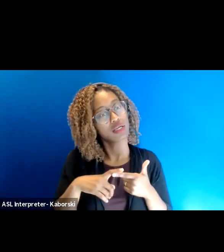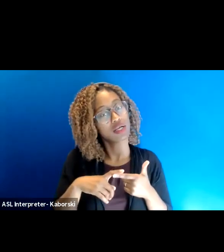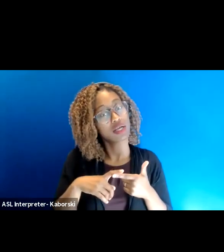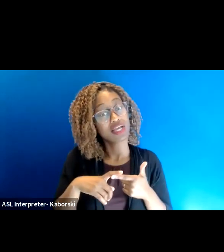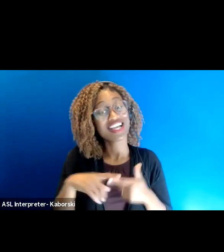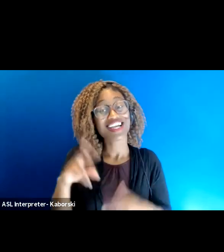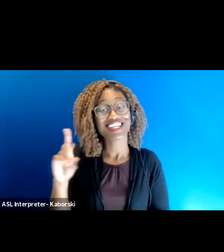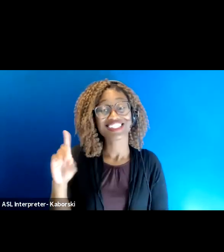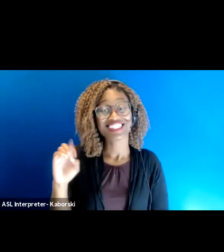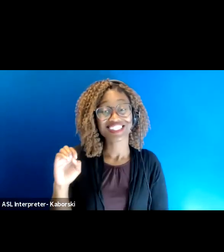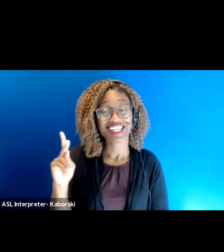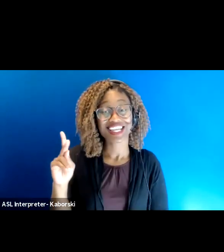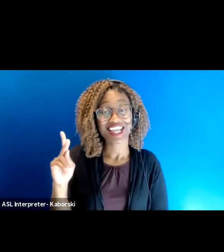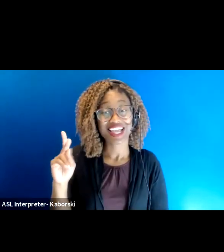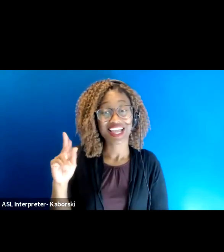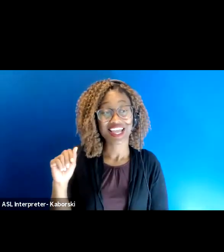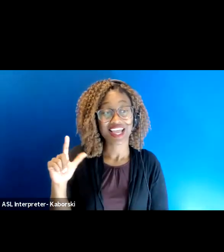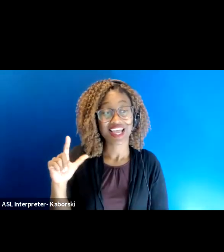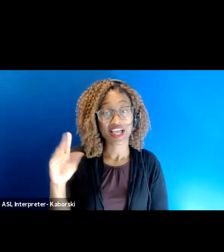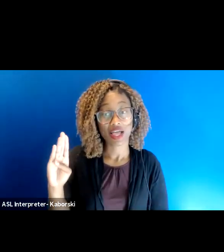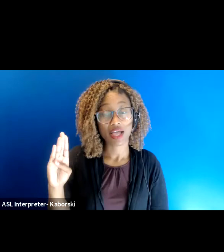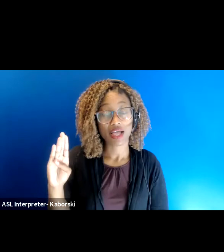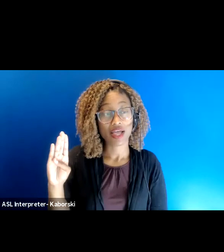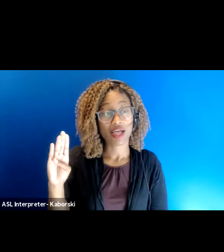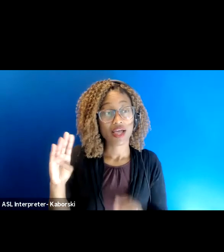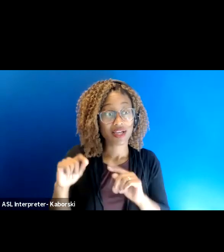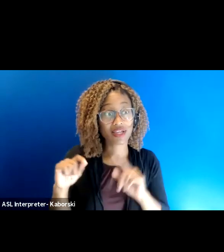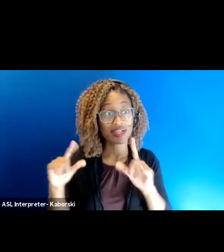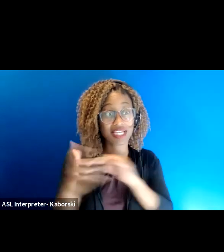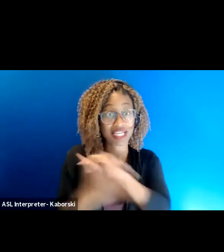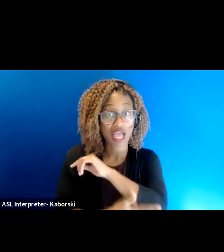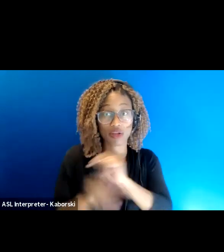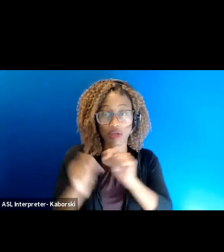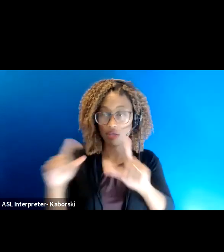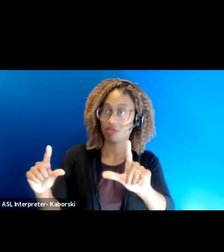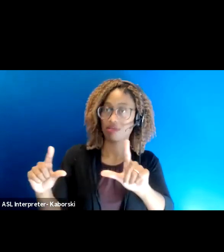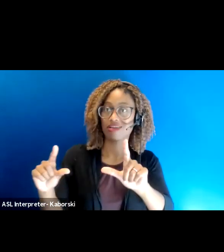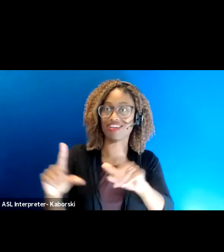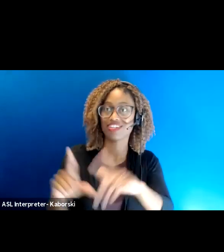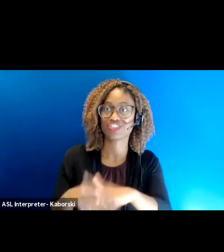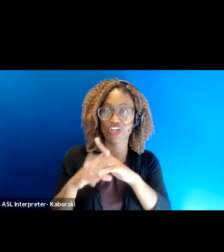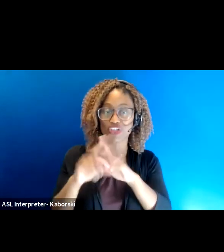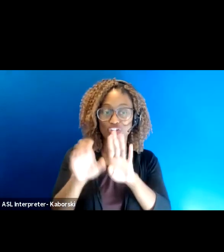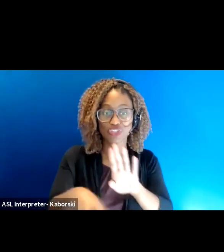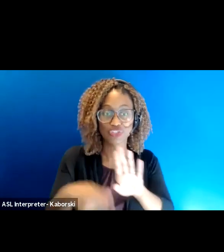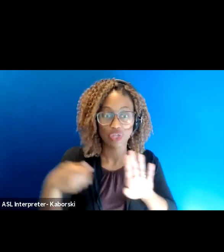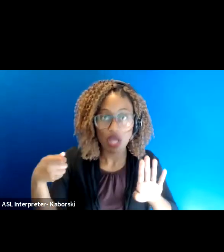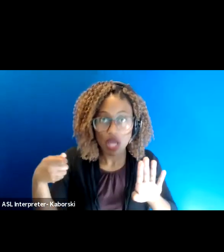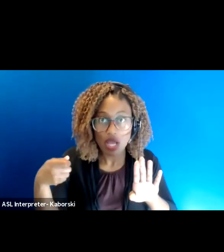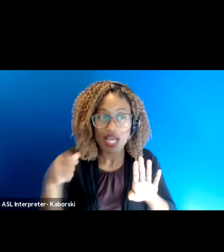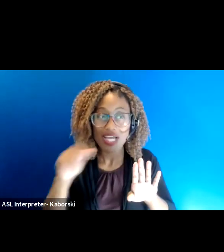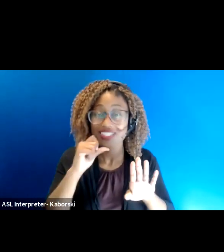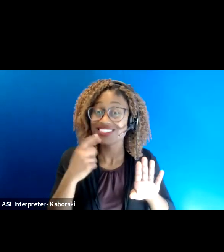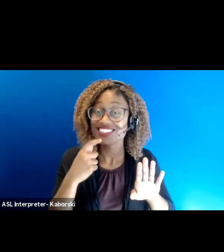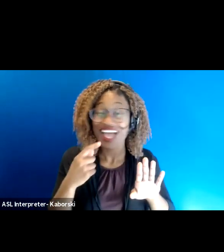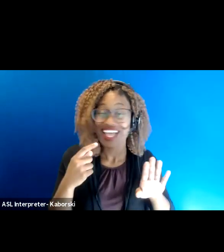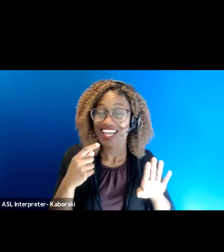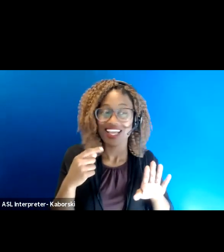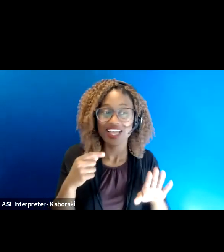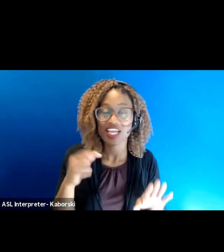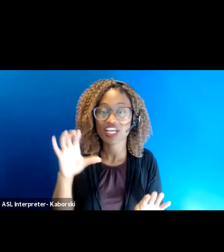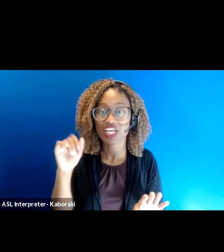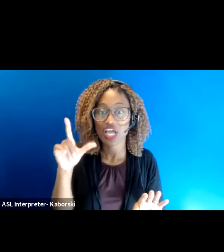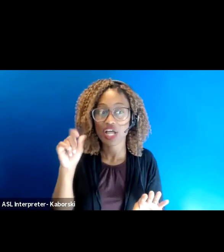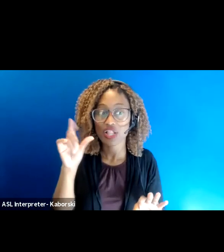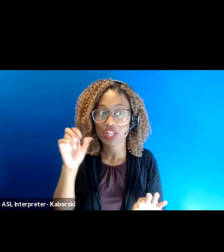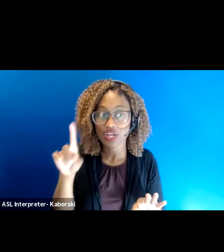County, when I went to vote, I just happened to see a sign at the beginning of the door that didn't say colored entrance, but it did